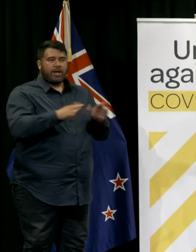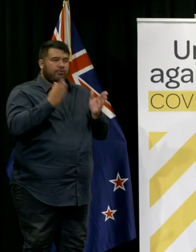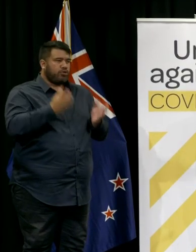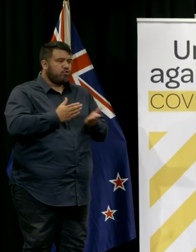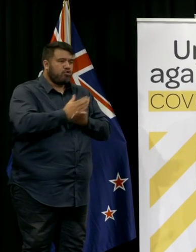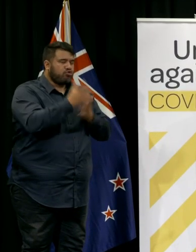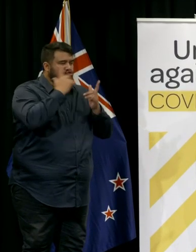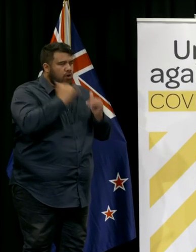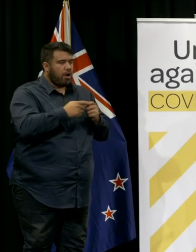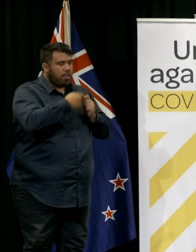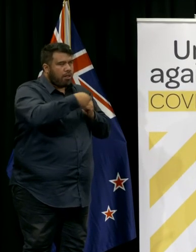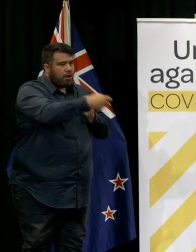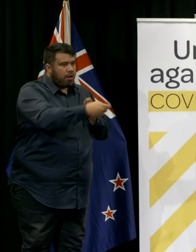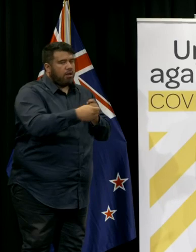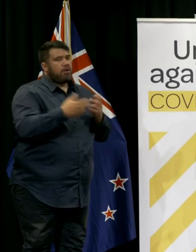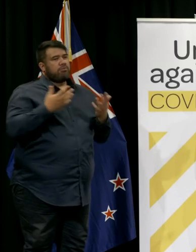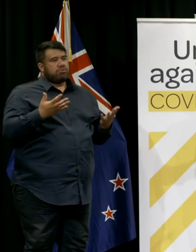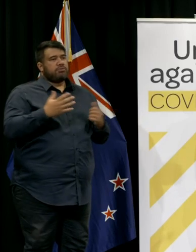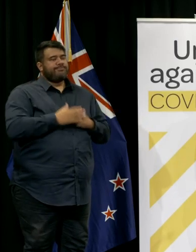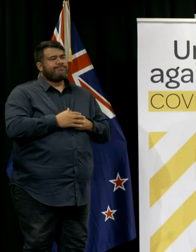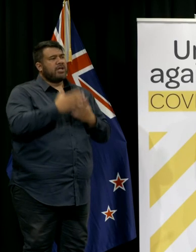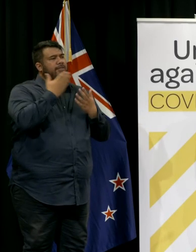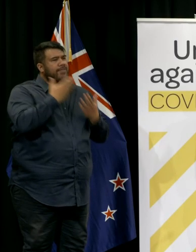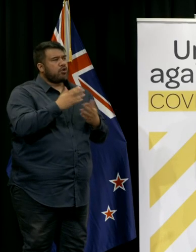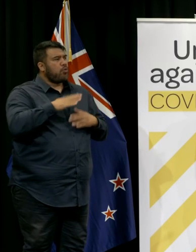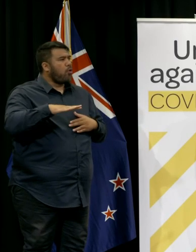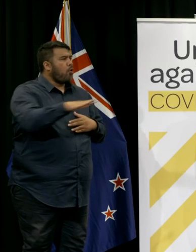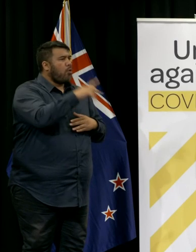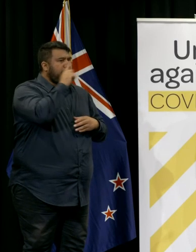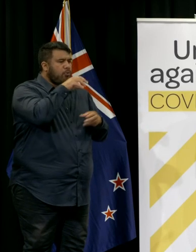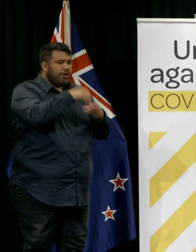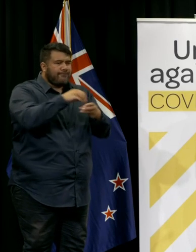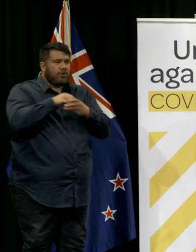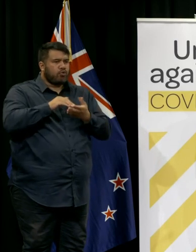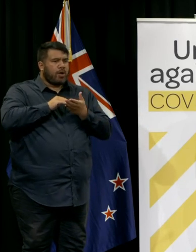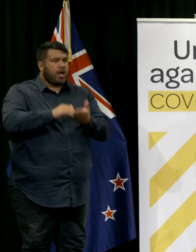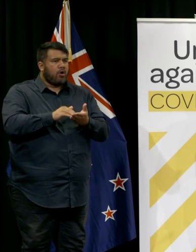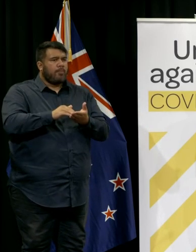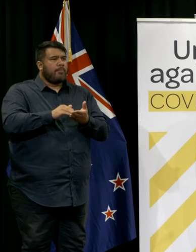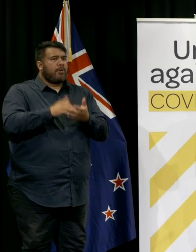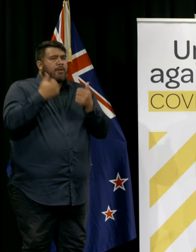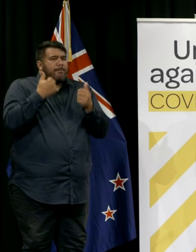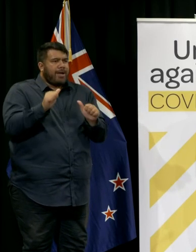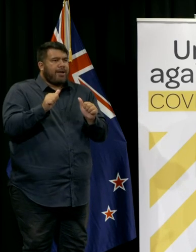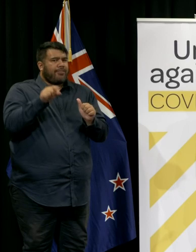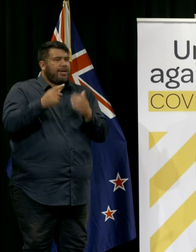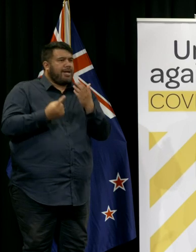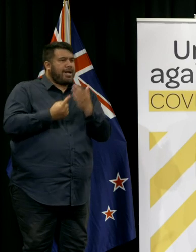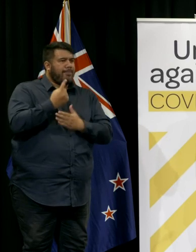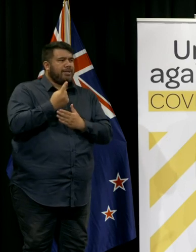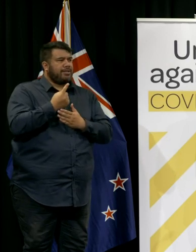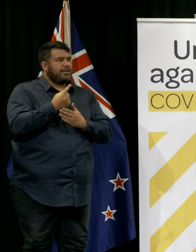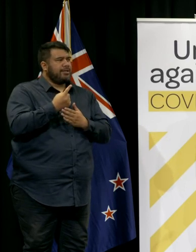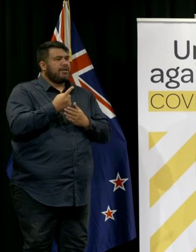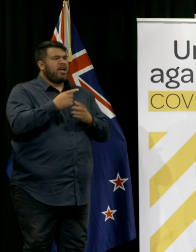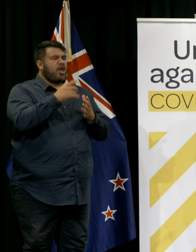large prosecution team and all those involved in getting this to this particular point.